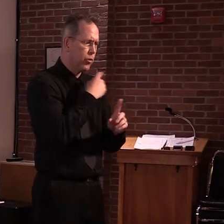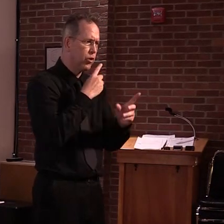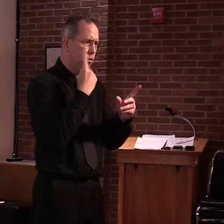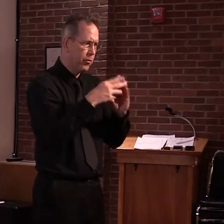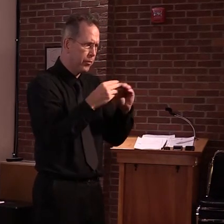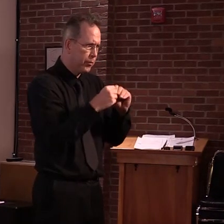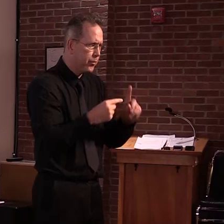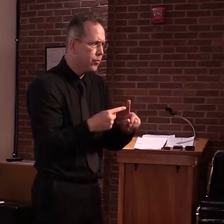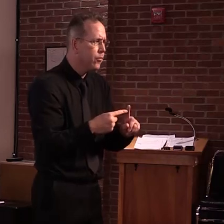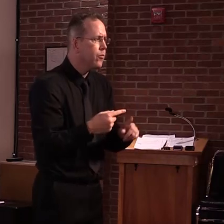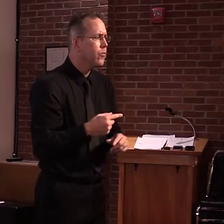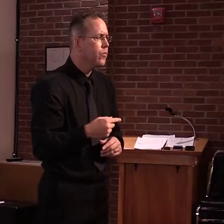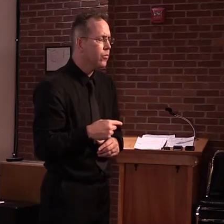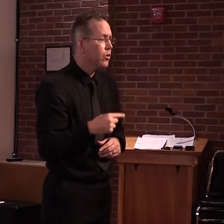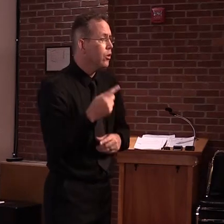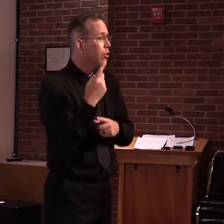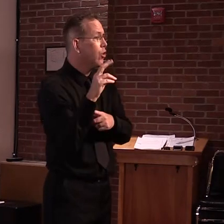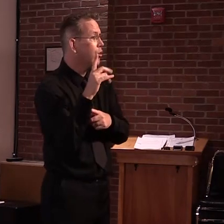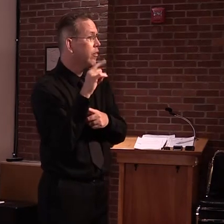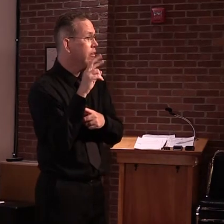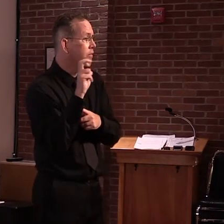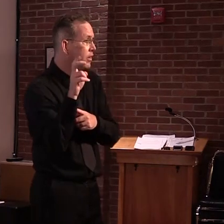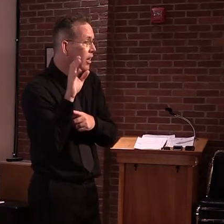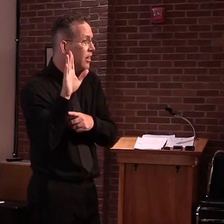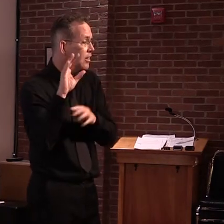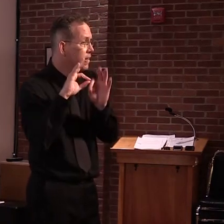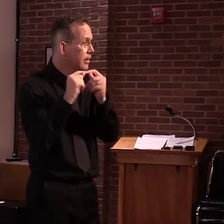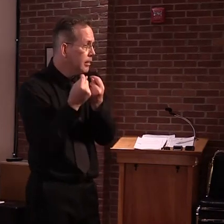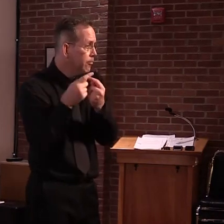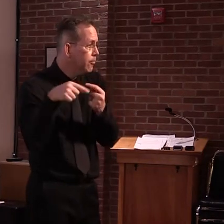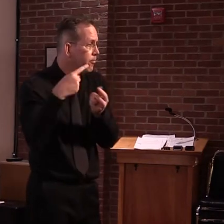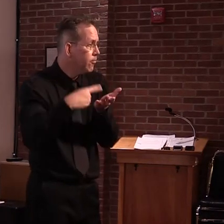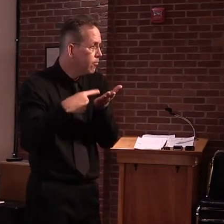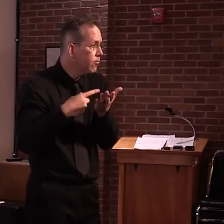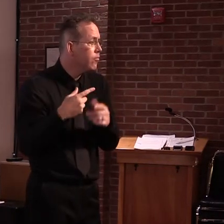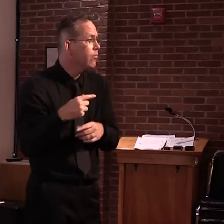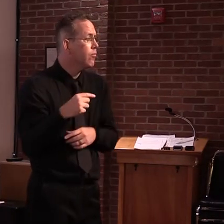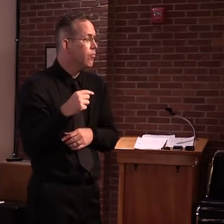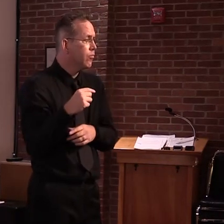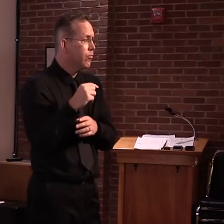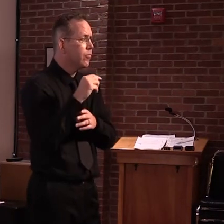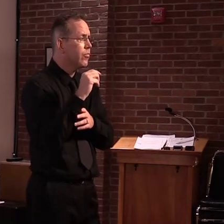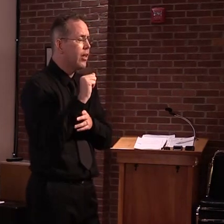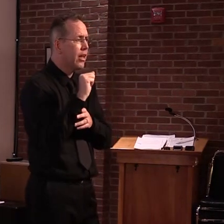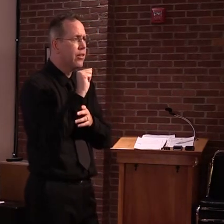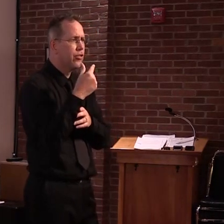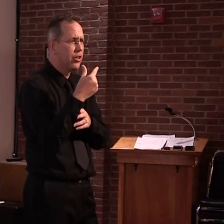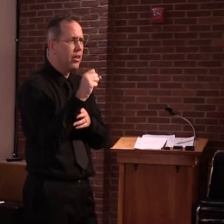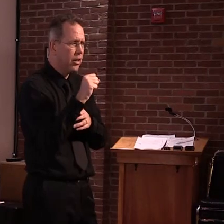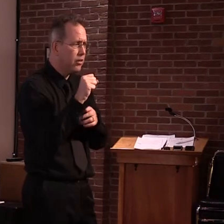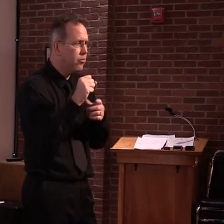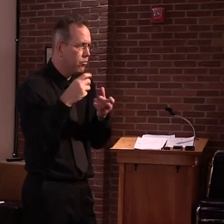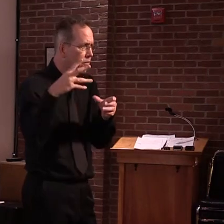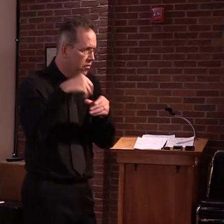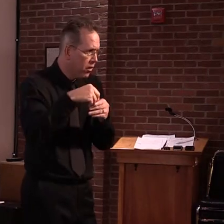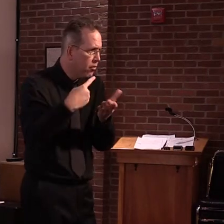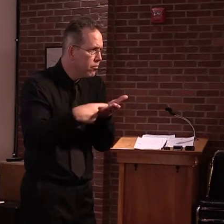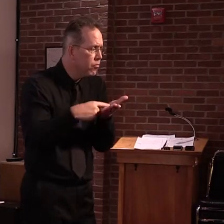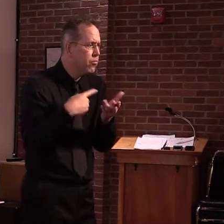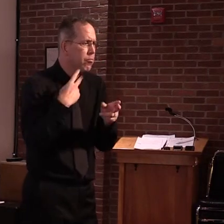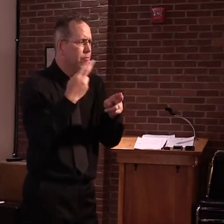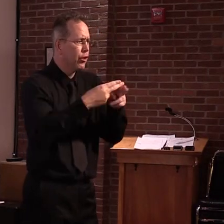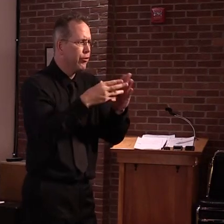and his staff, it's part of the Agency of Human Services, but I just want to emphasize